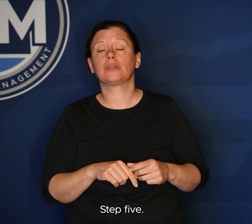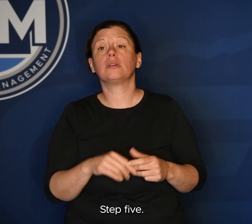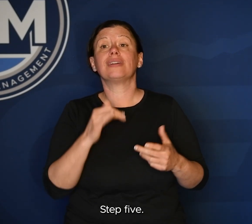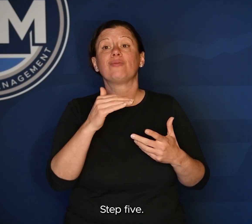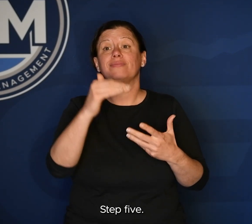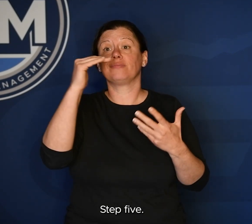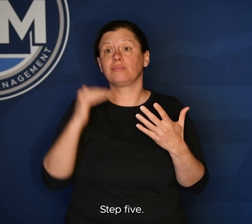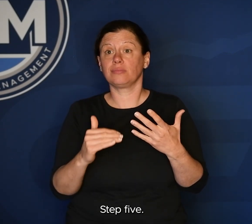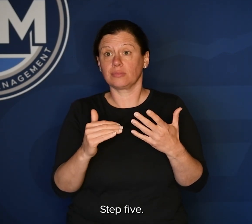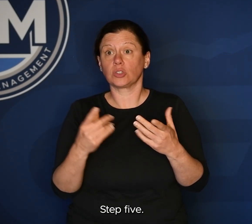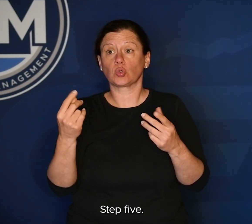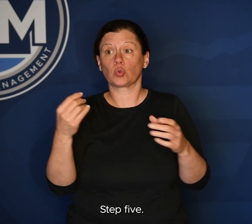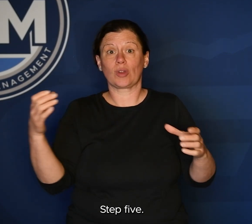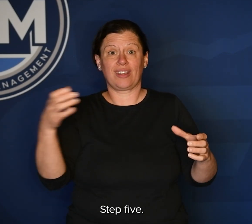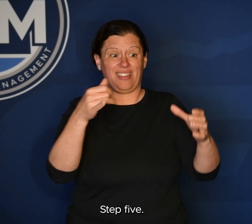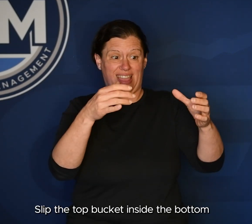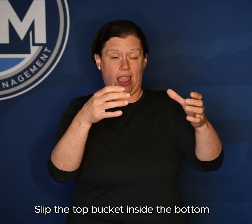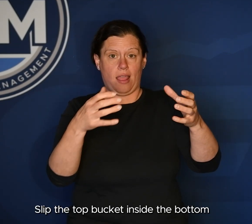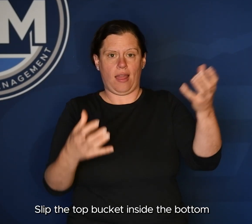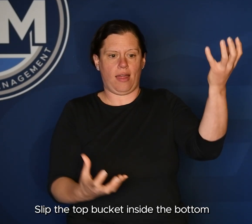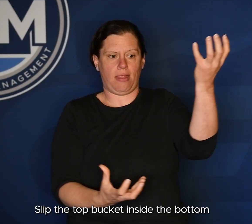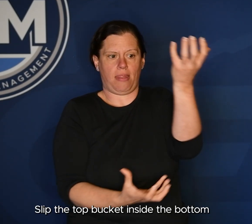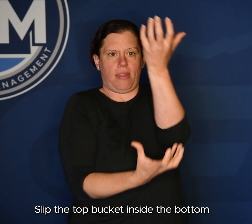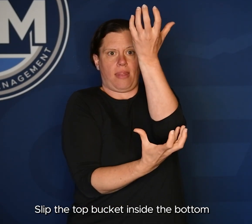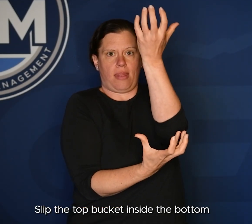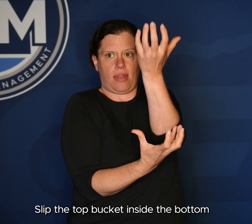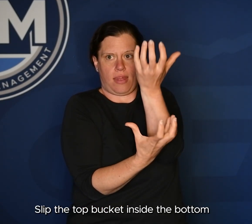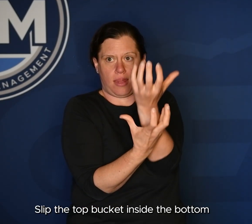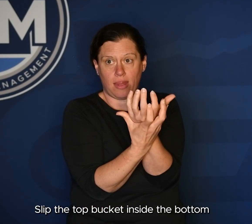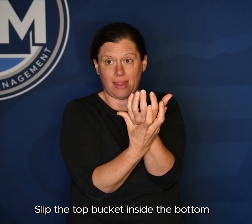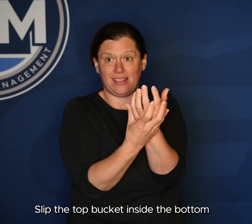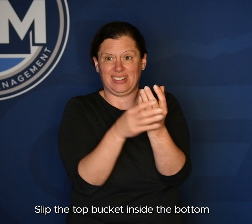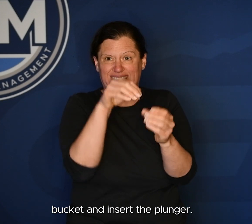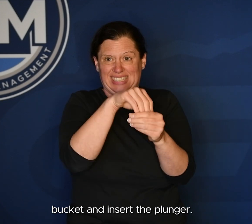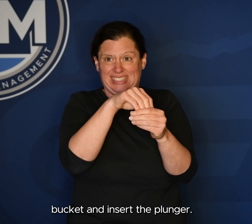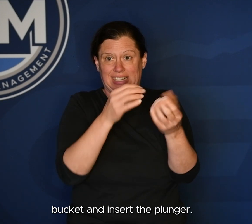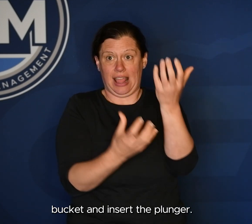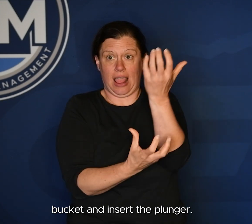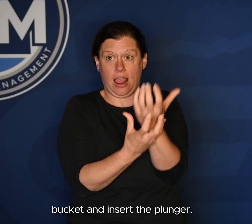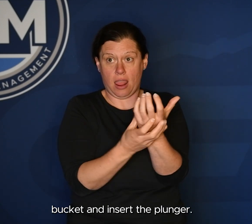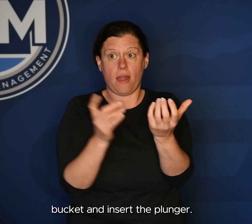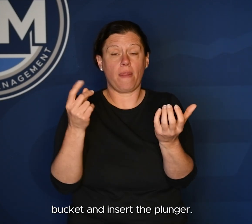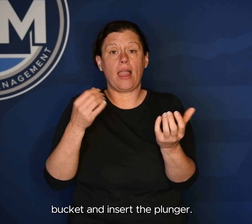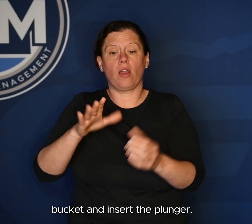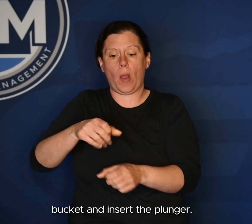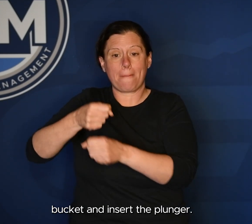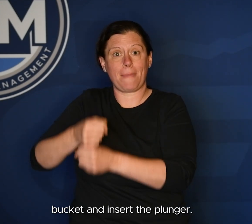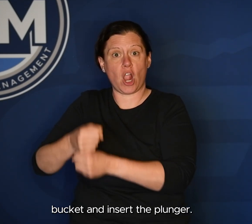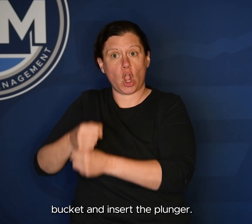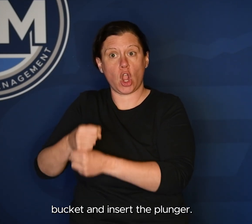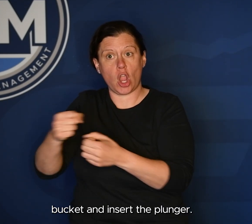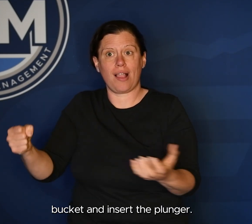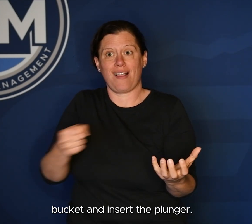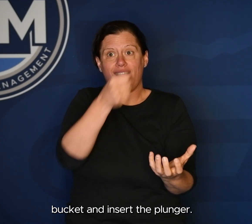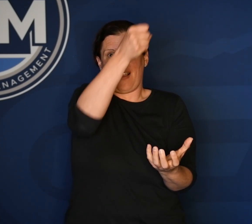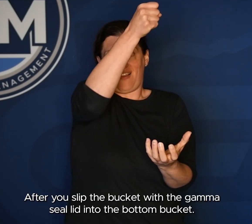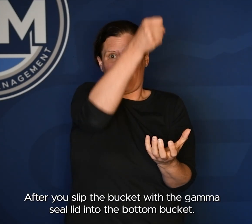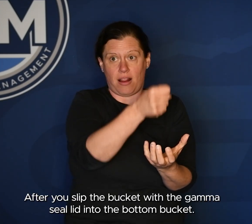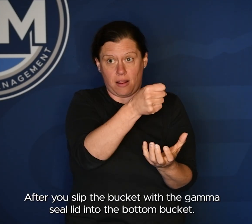Step 5. Slip the top bucket inside the bottom bucket and insert the plunger. After you slip